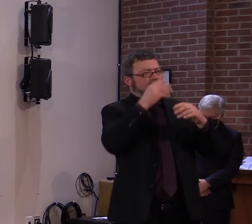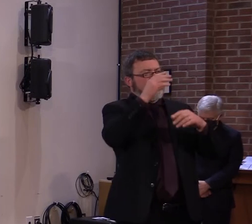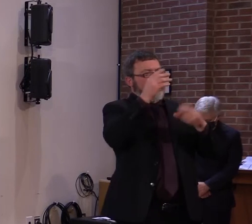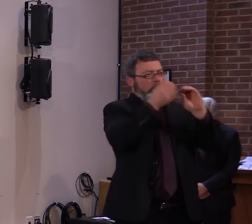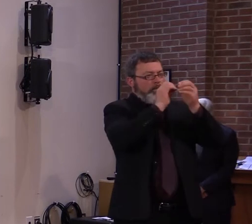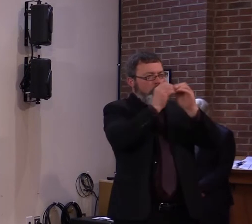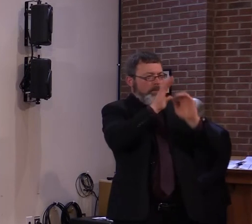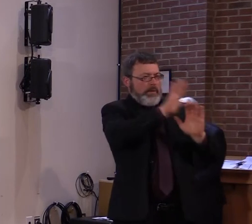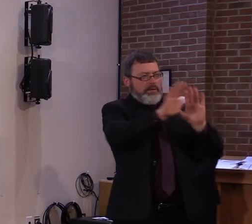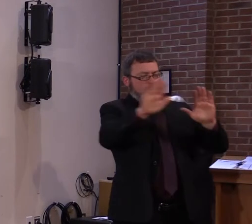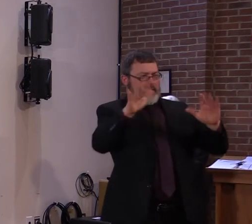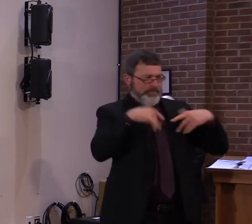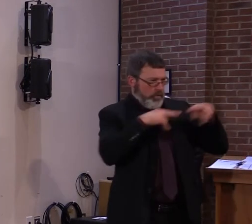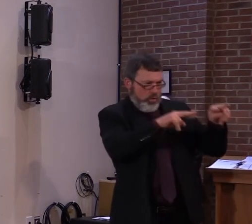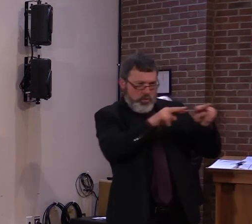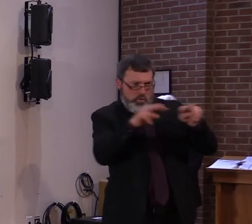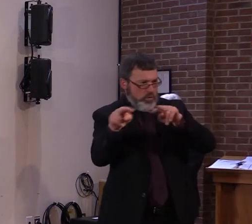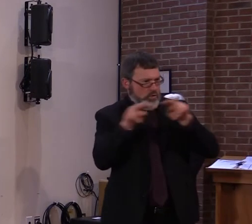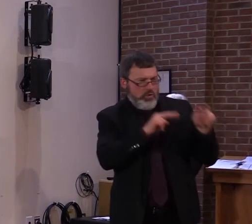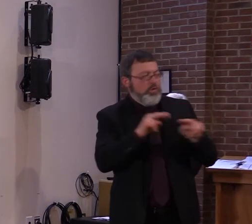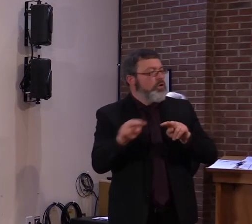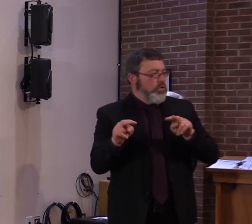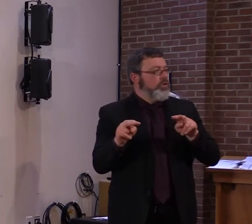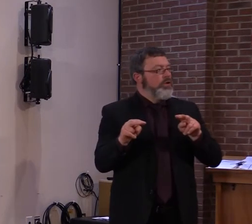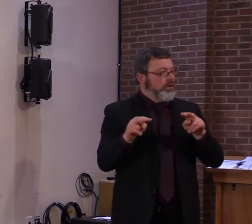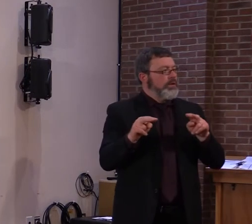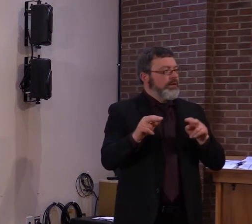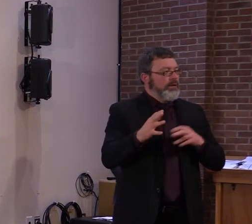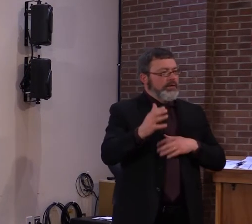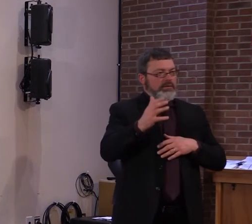literally daily, if not more than once a day.